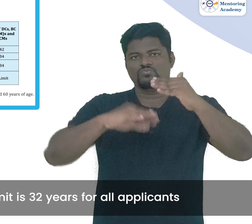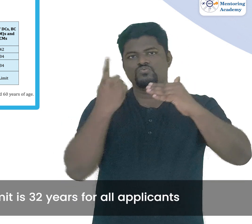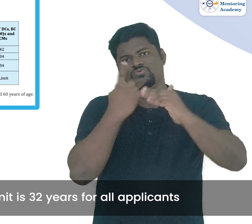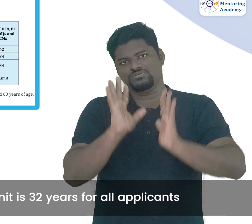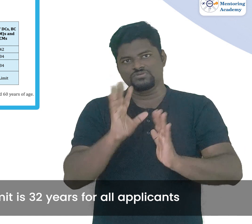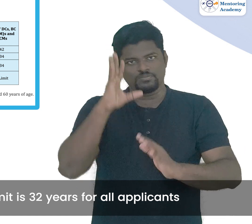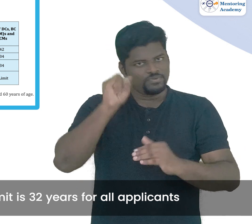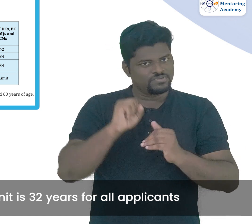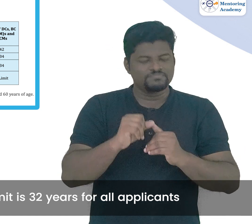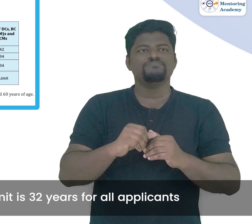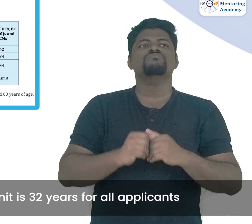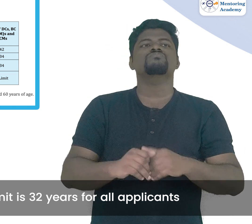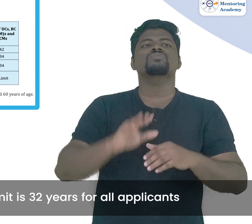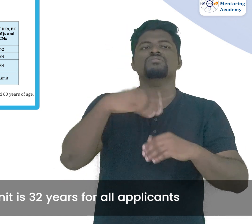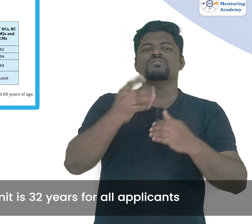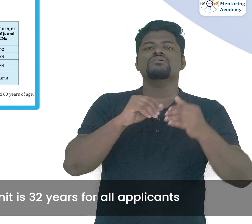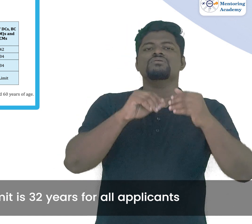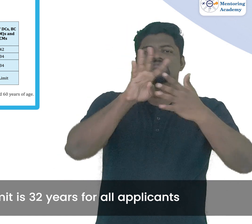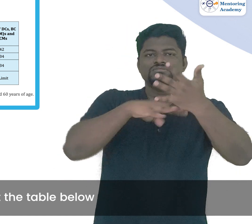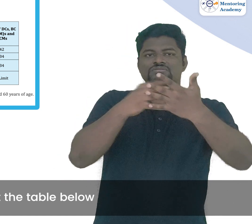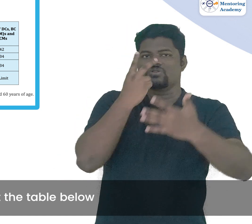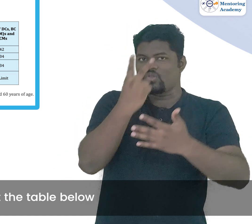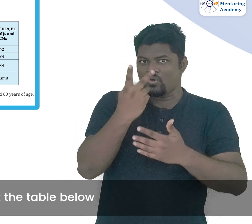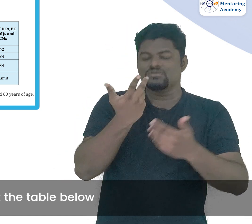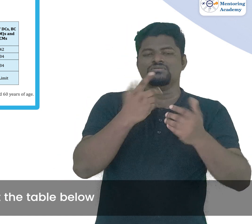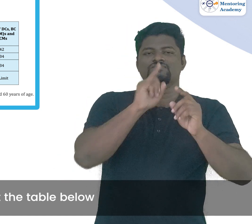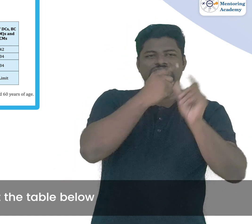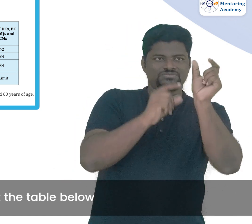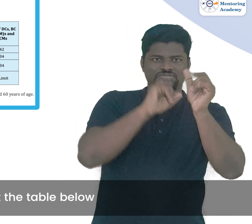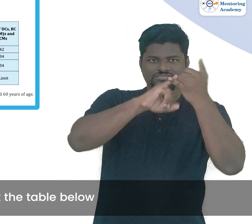32 years for all applicants. Look at the table below.